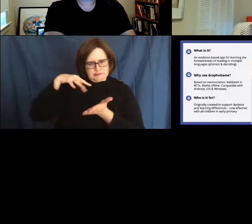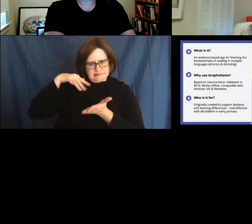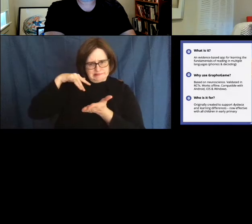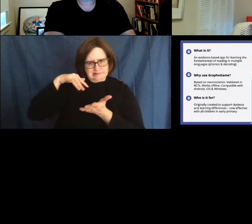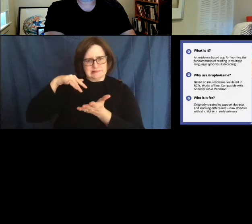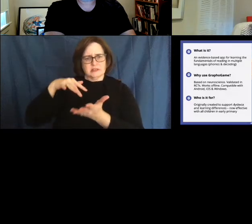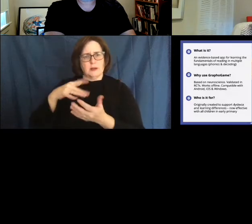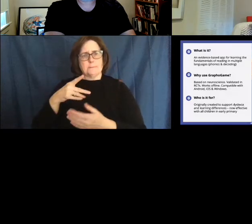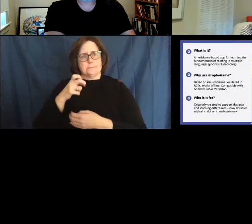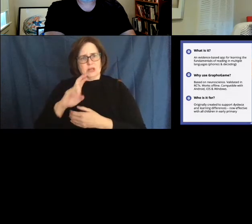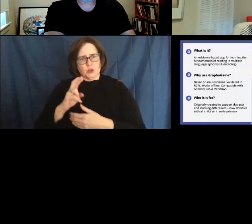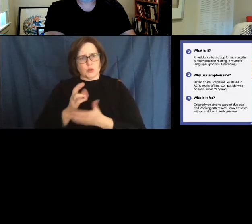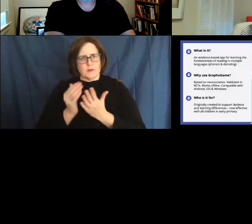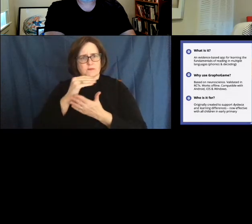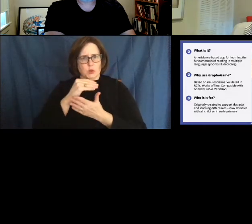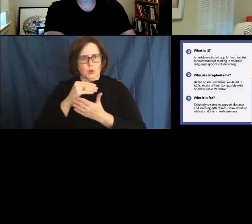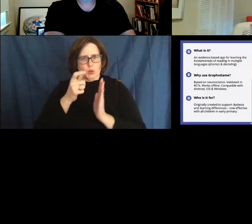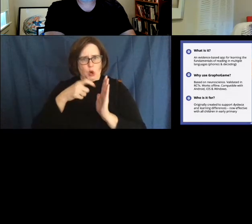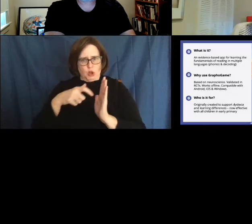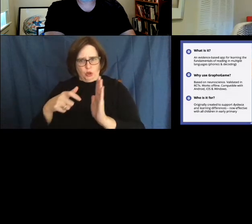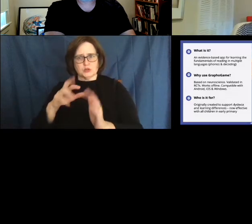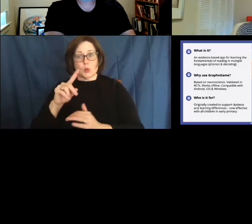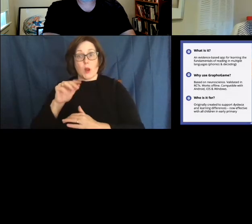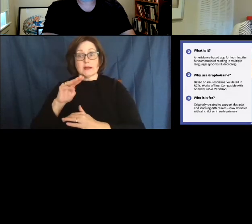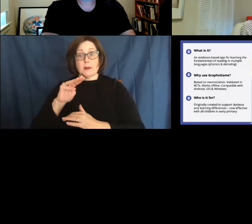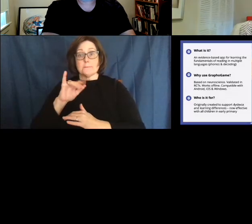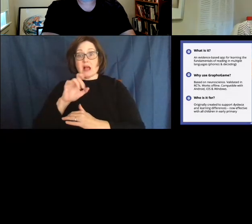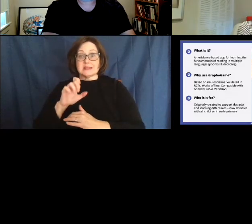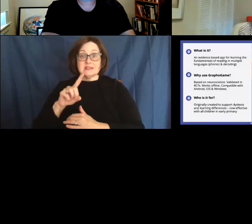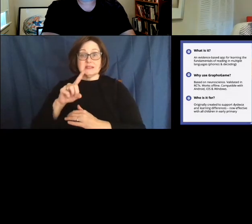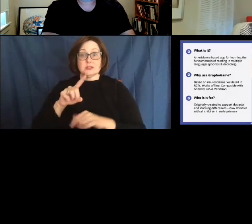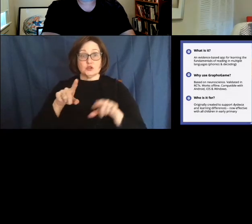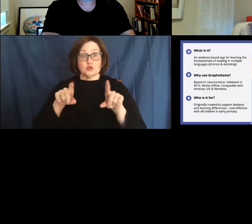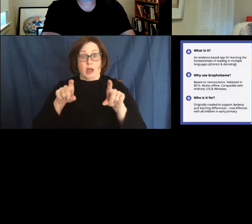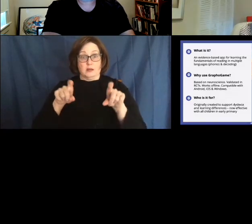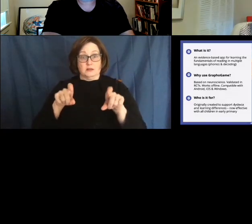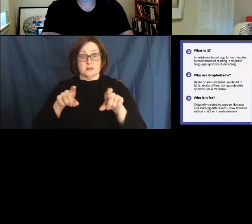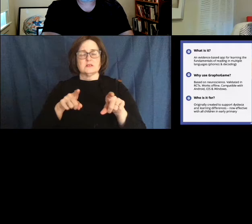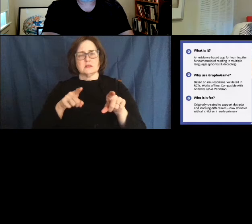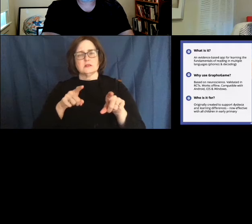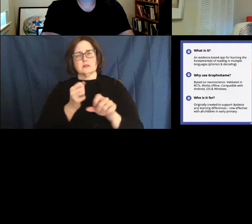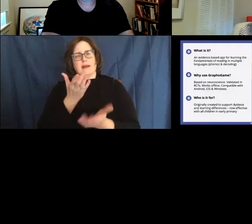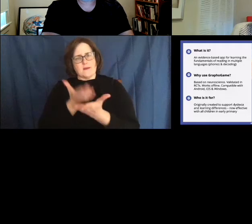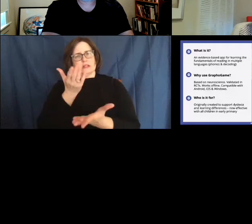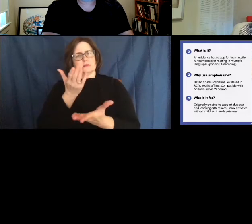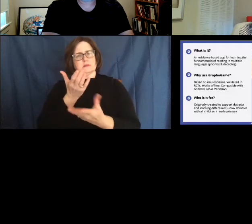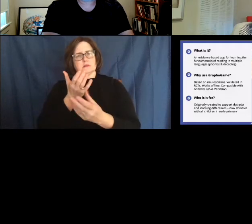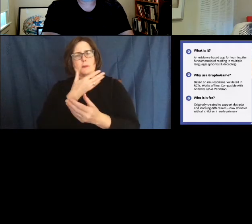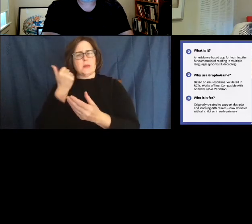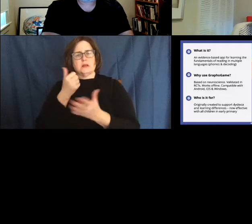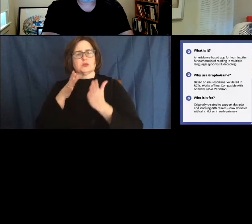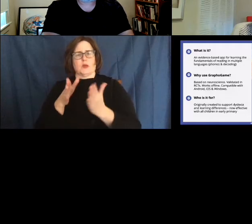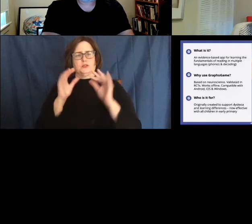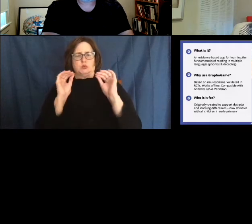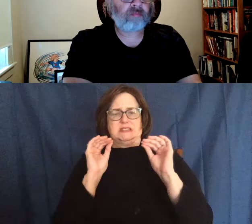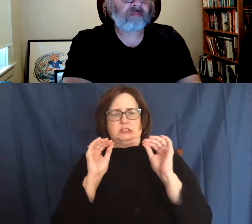articles about how to best teach the fundamentals of reading in several languages. In the context